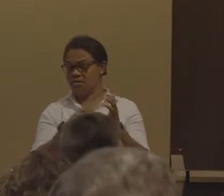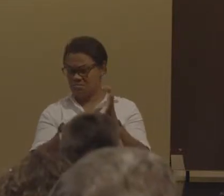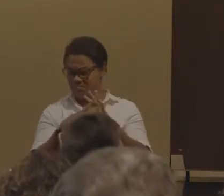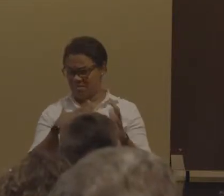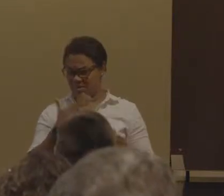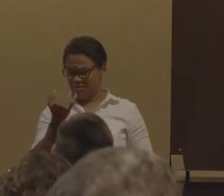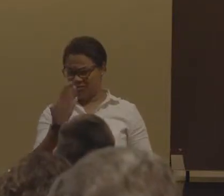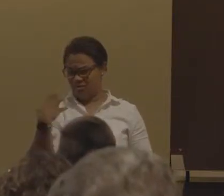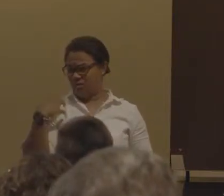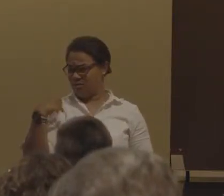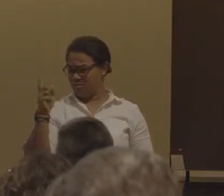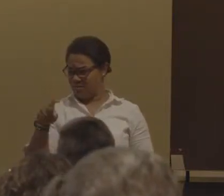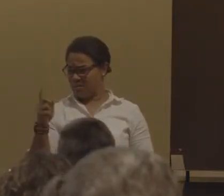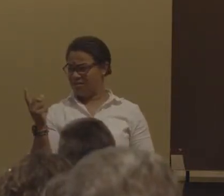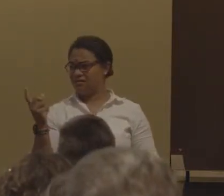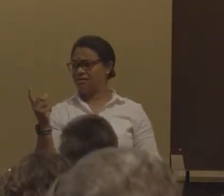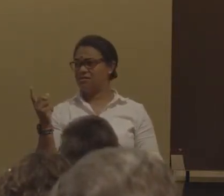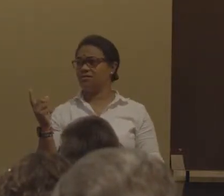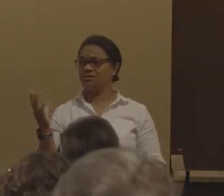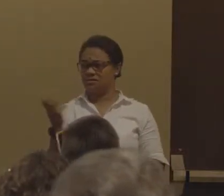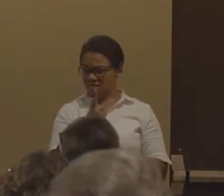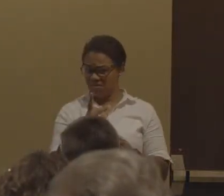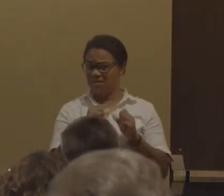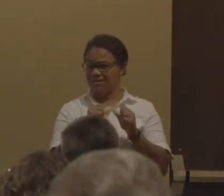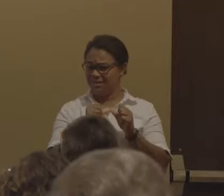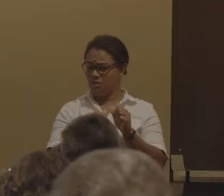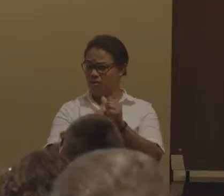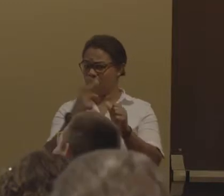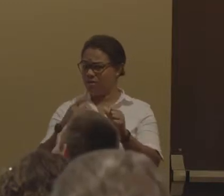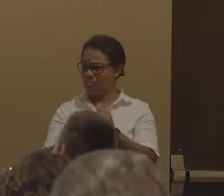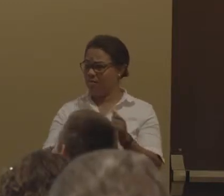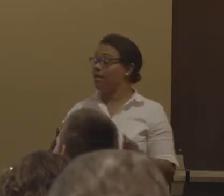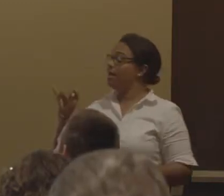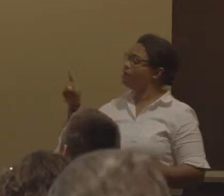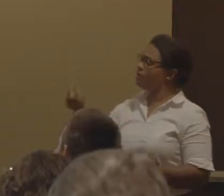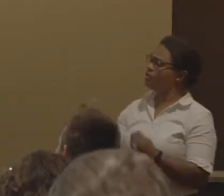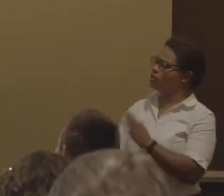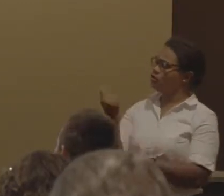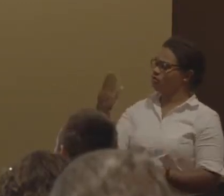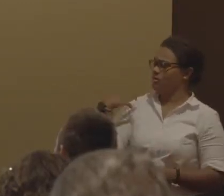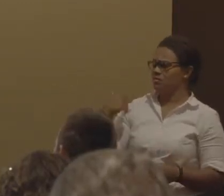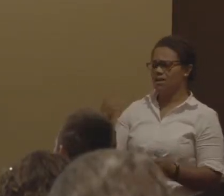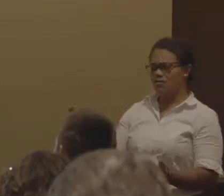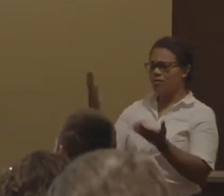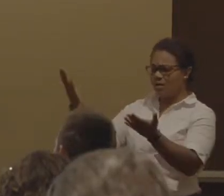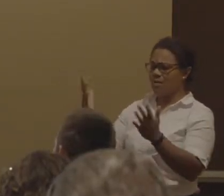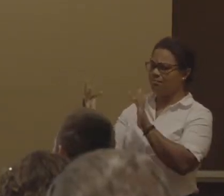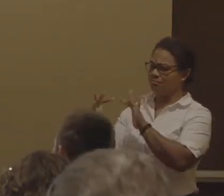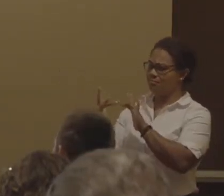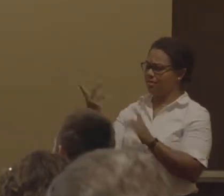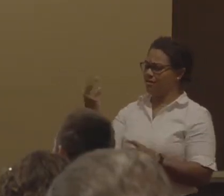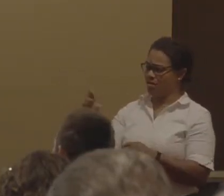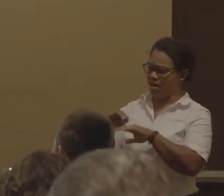in and continue doing so long. If you need a new job coach, I would suggest you contact your VR